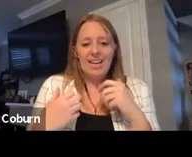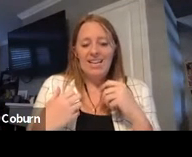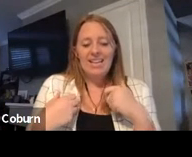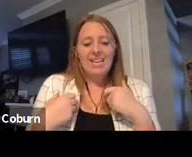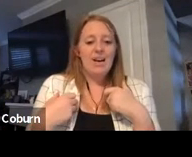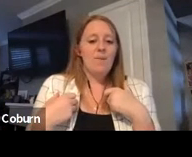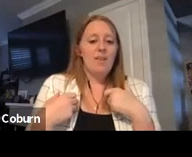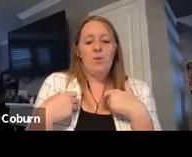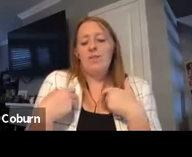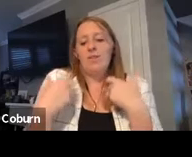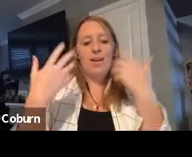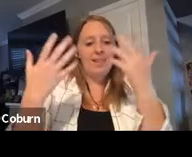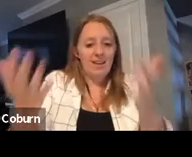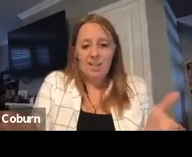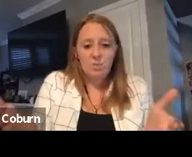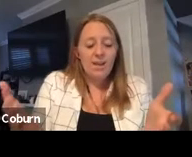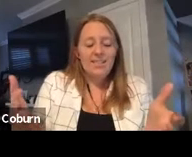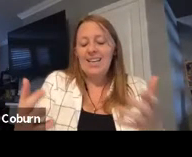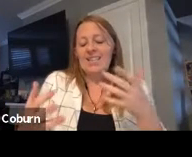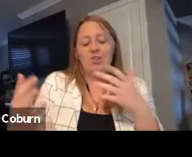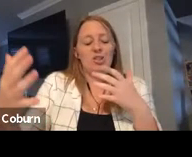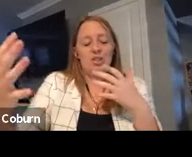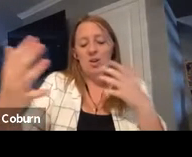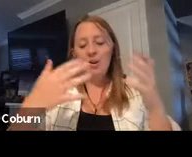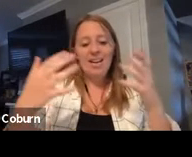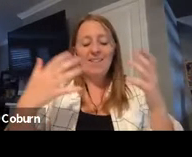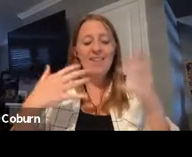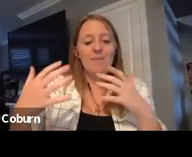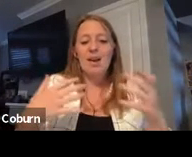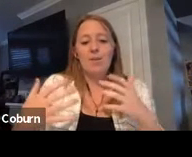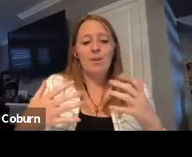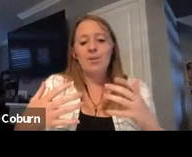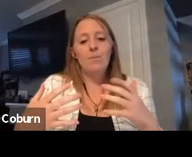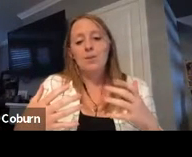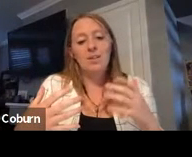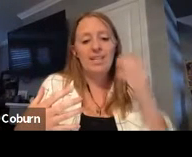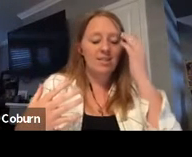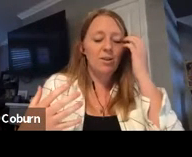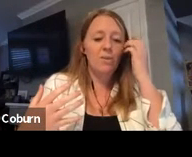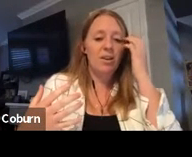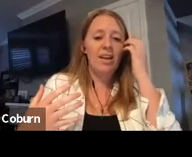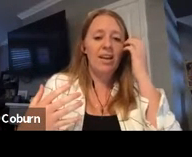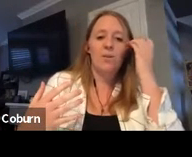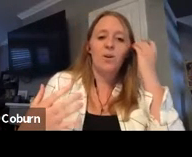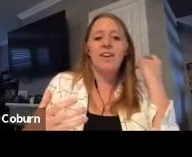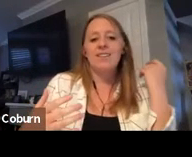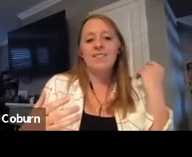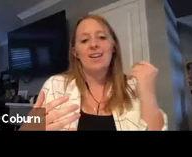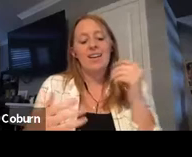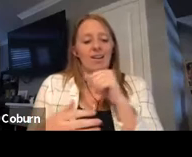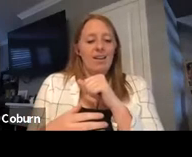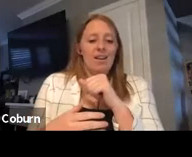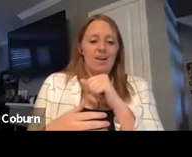receive it. And then whatever way they're going to express it, it's just, kind of giving them any opportunity to communicate with